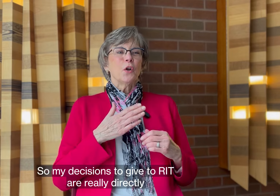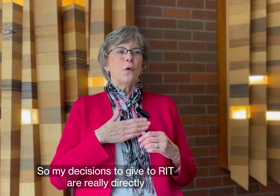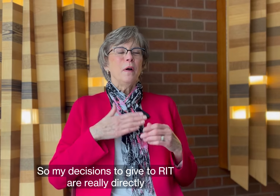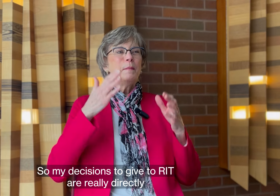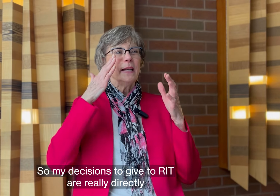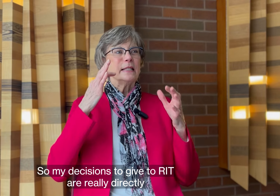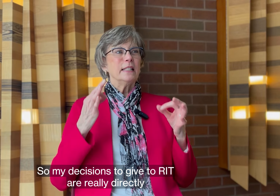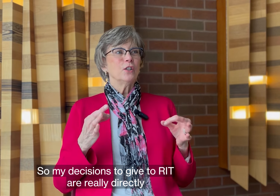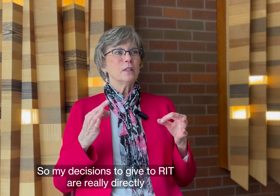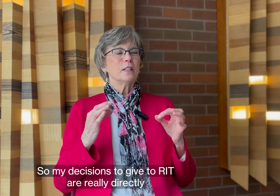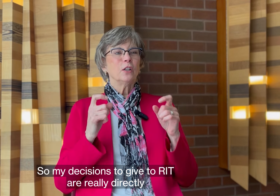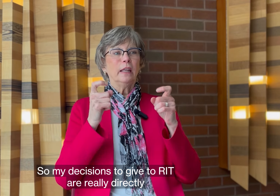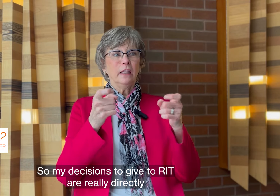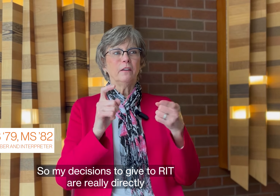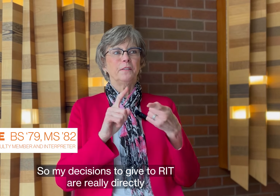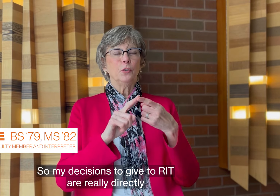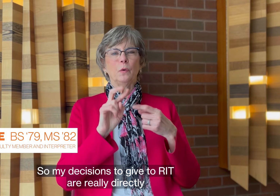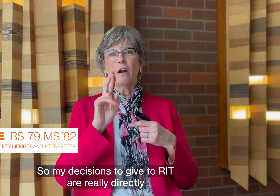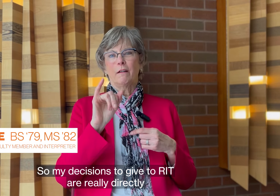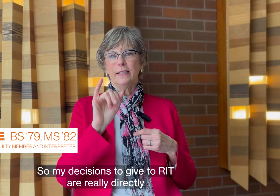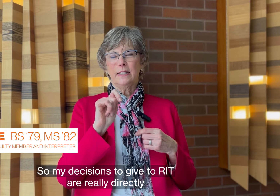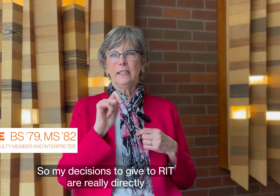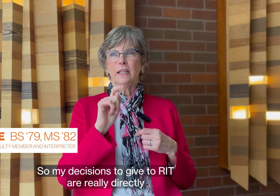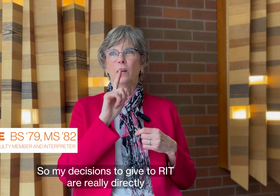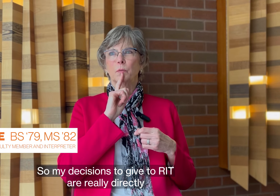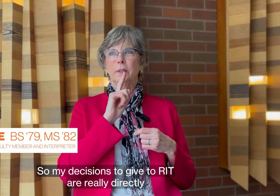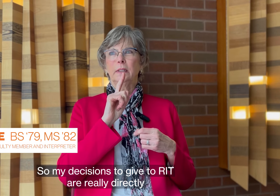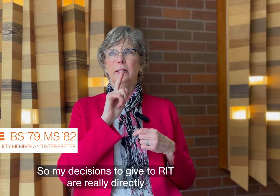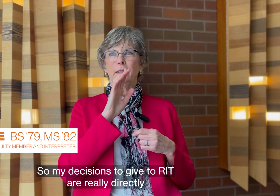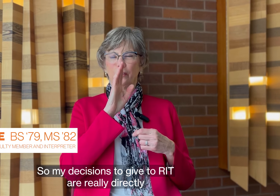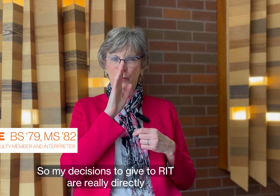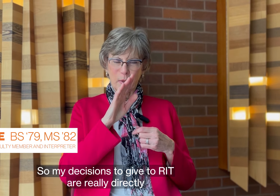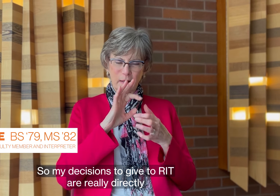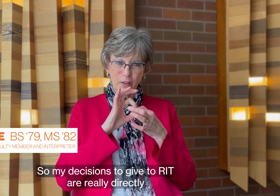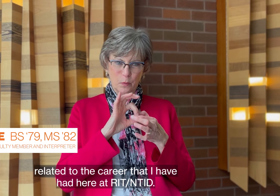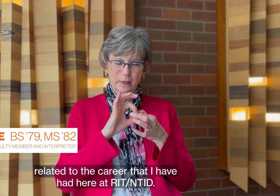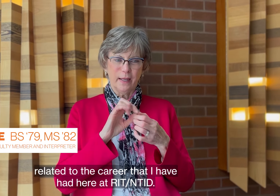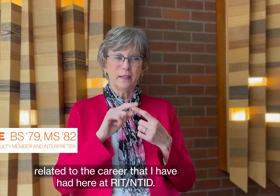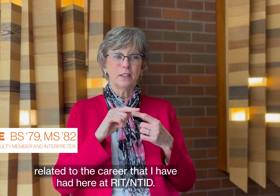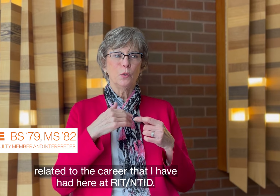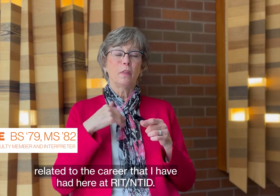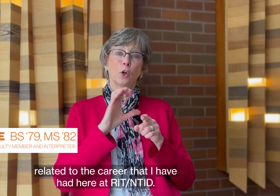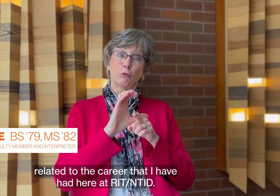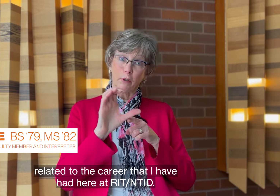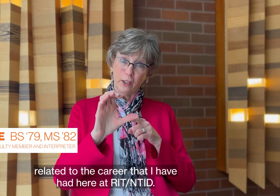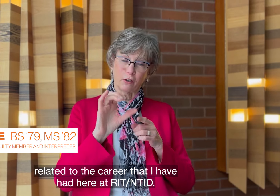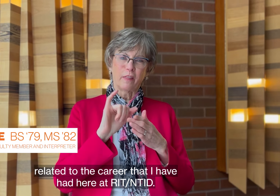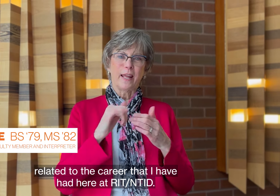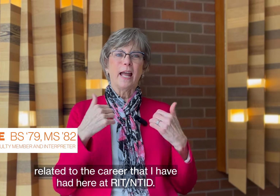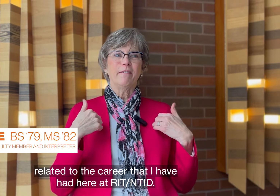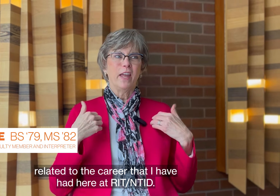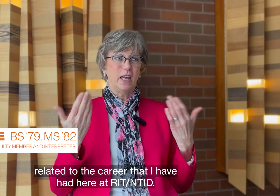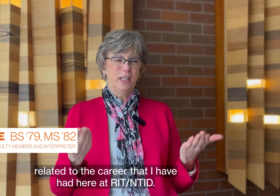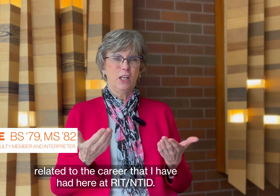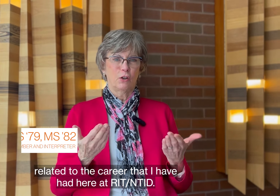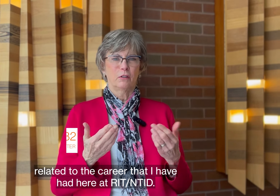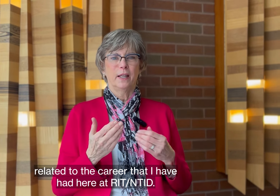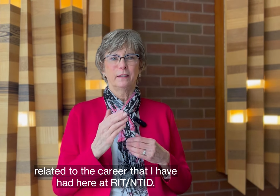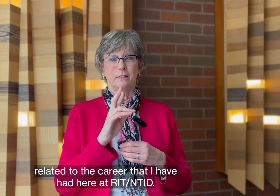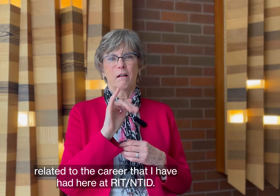So my decisions to give to RIT are really directly related to the career that I've had here at